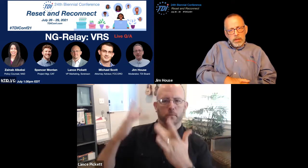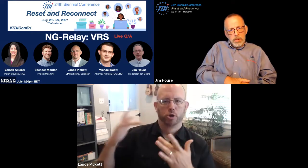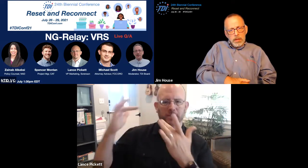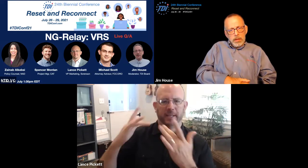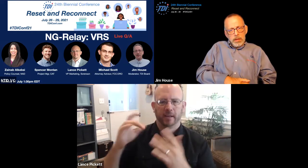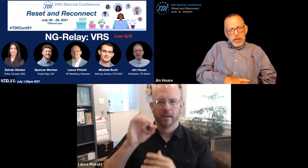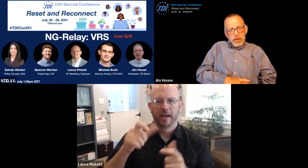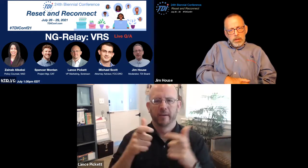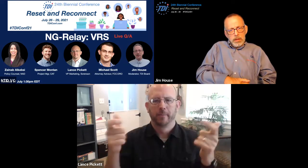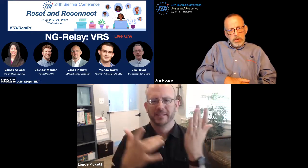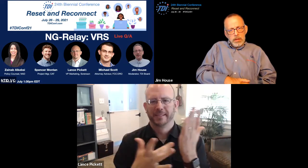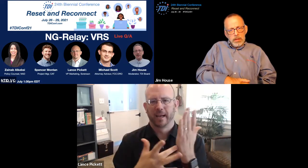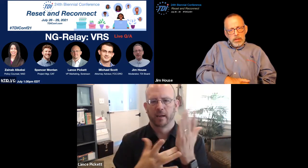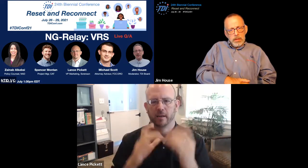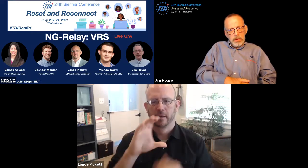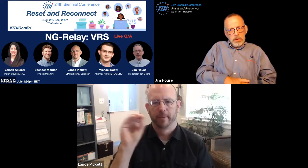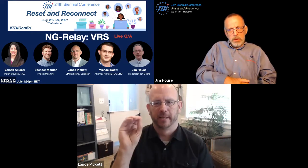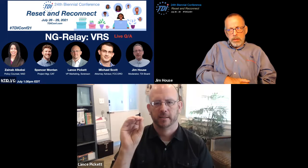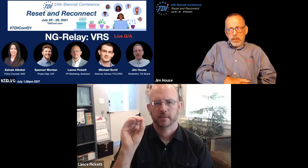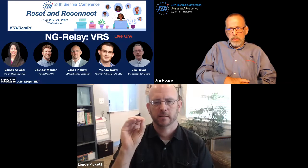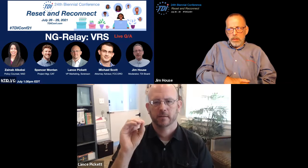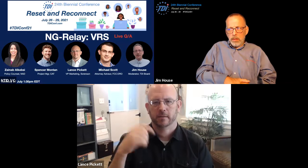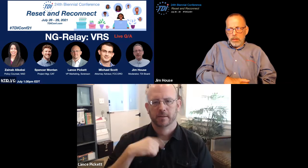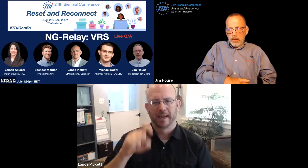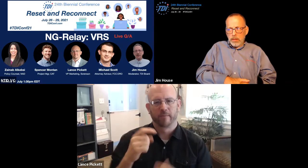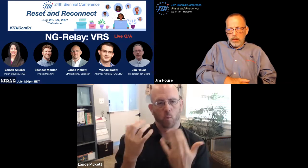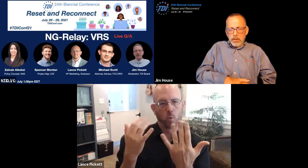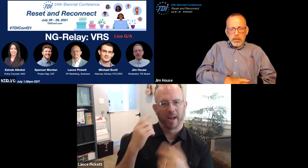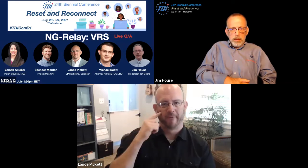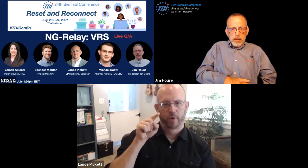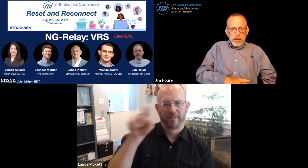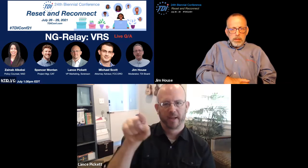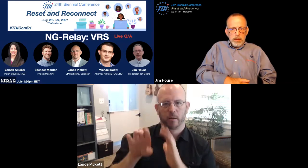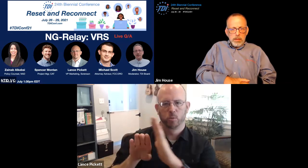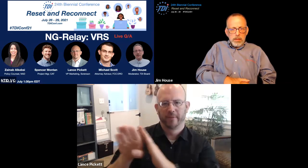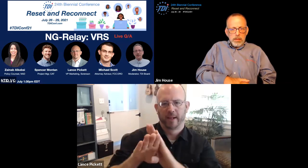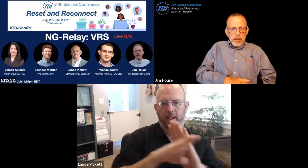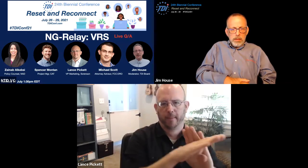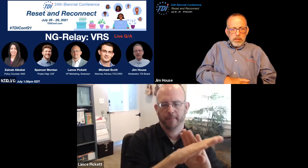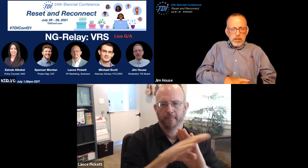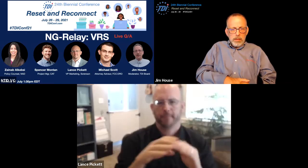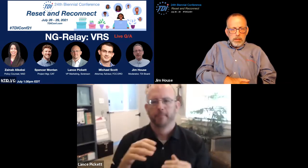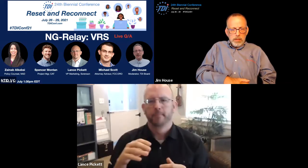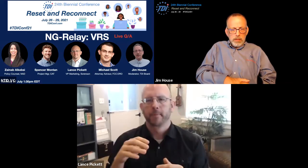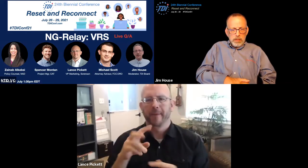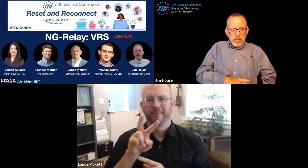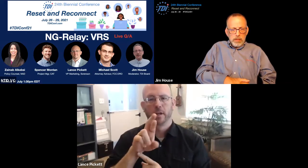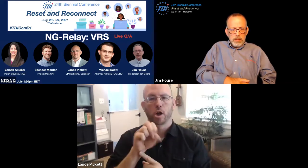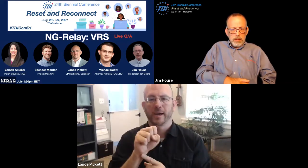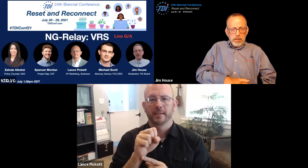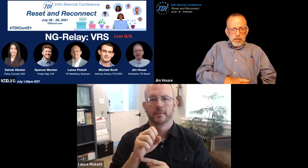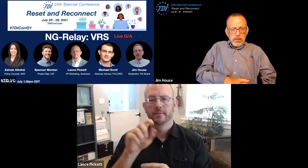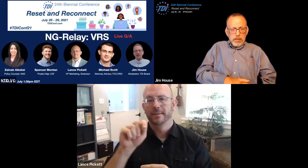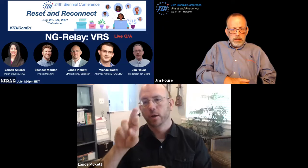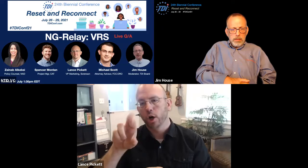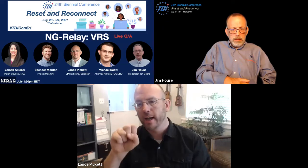we're at a big mercy of big tech companies. I have to wait for the big tech company to